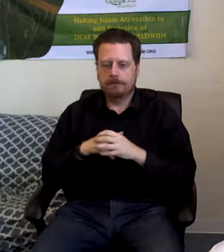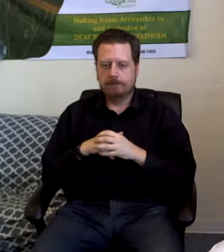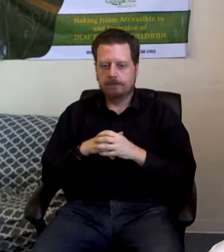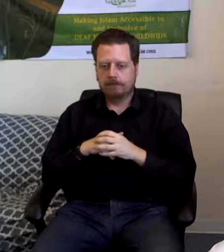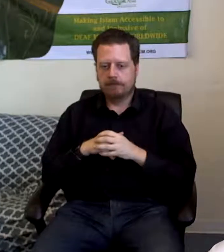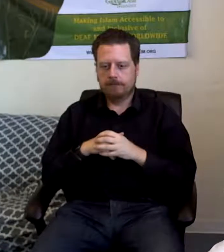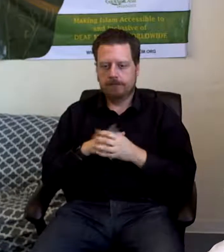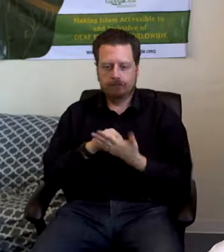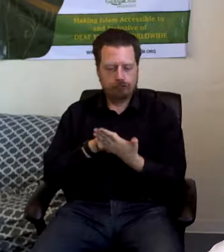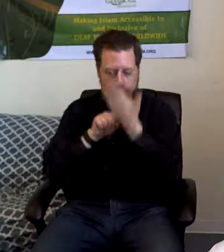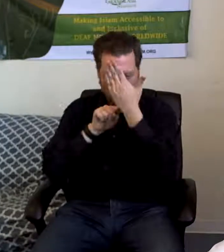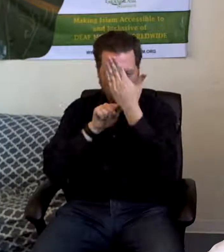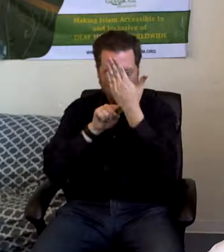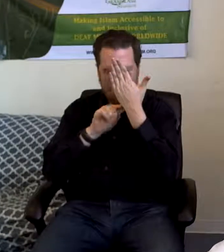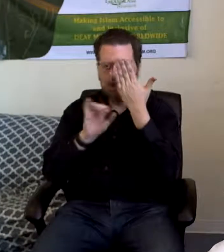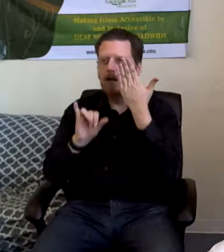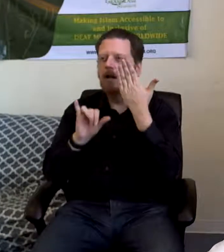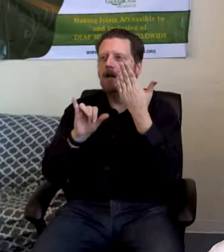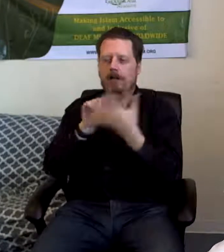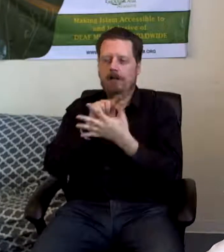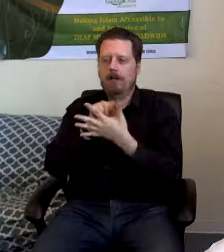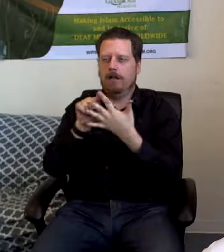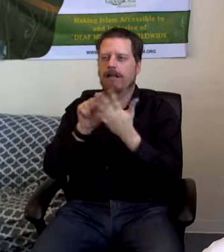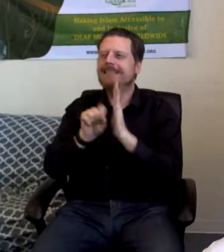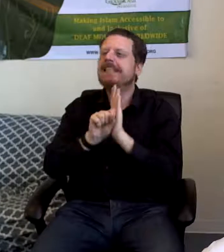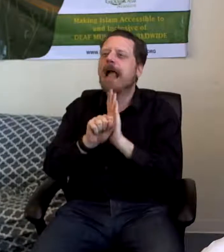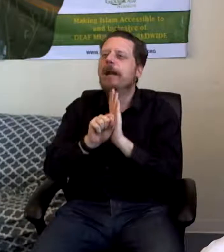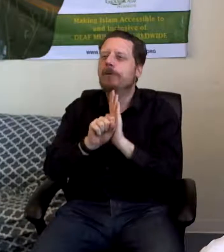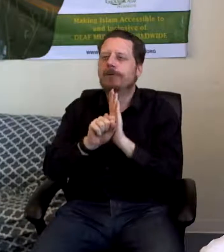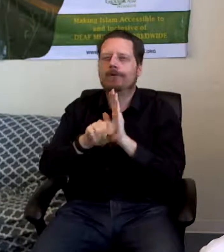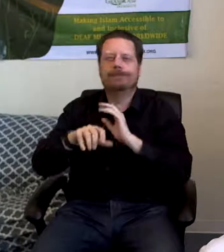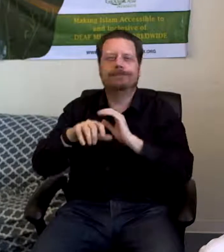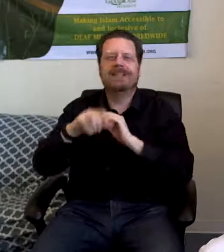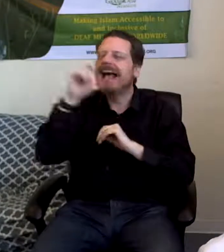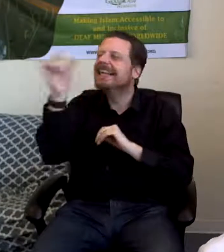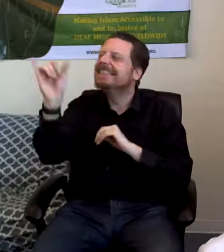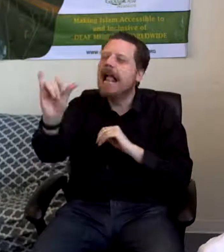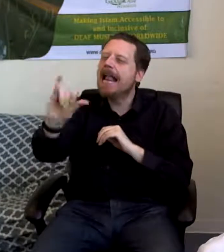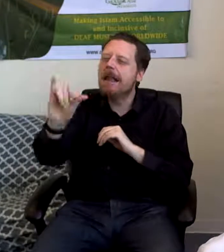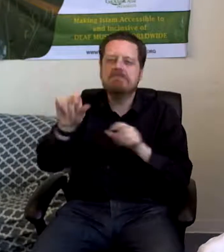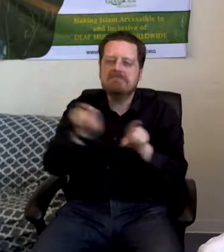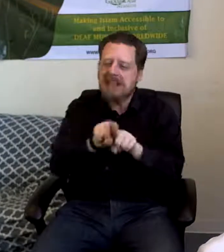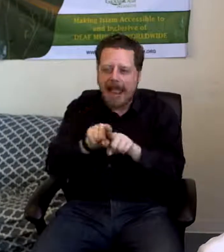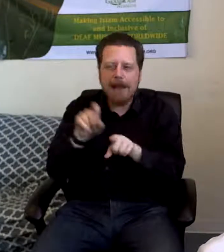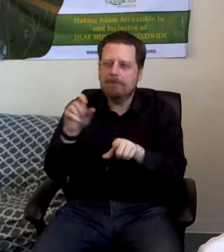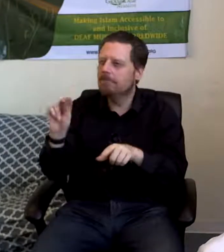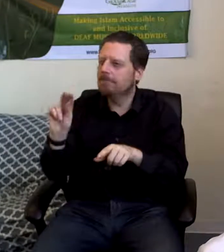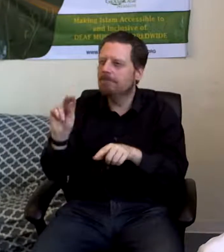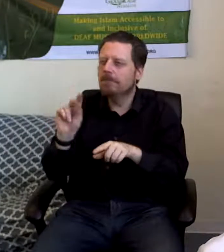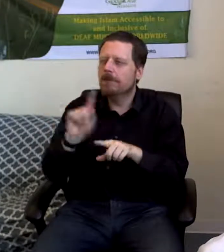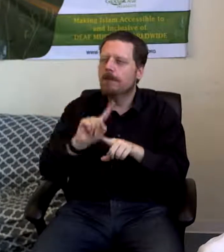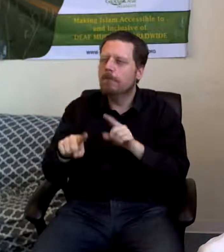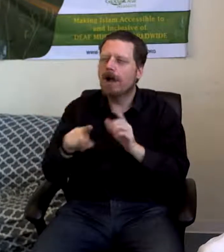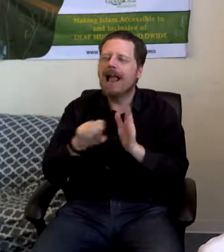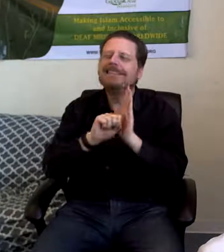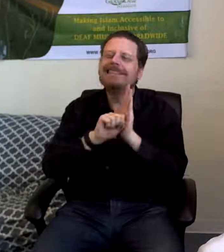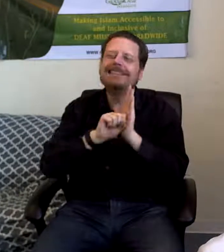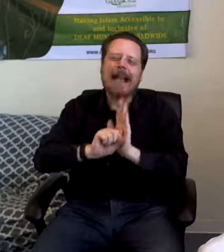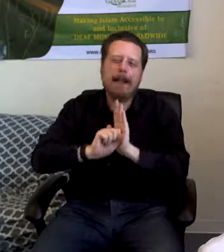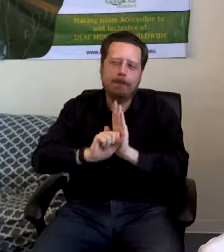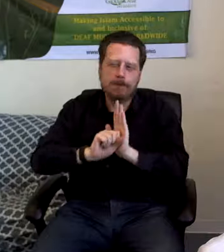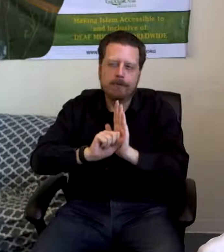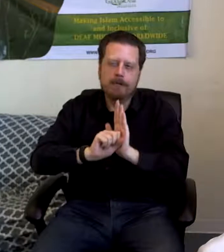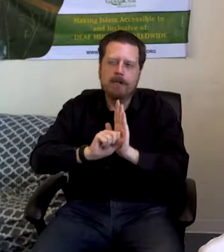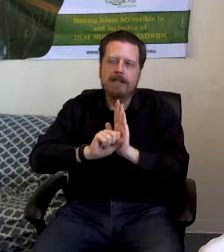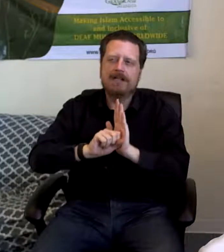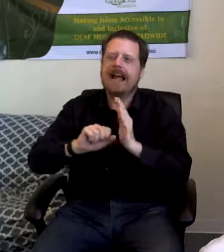just to show us sample of, or not similarity, but a sample that will bring the